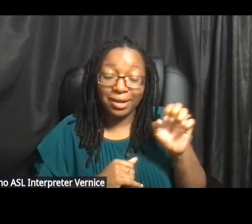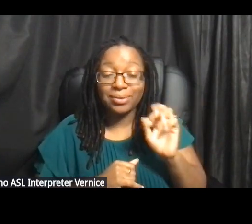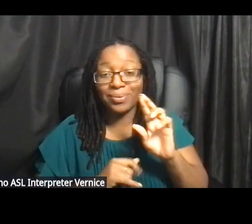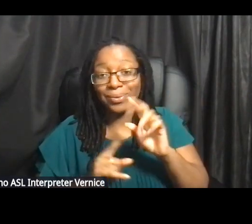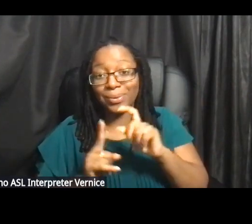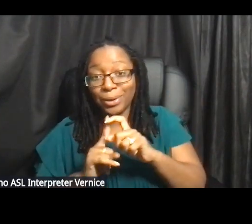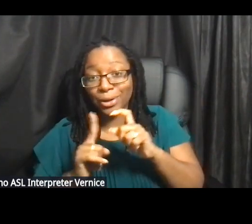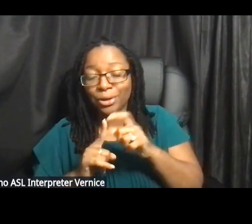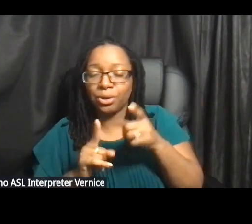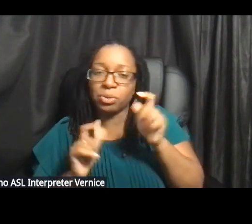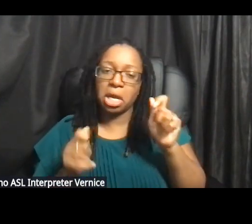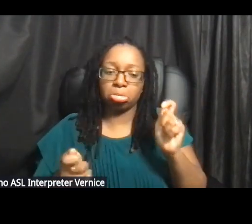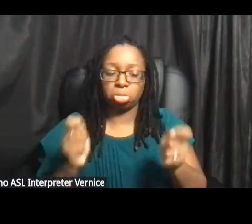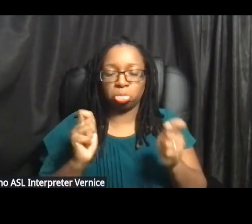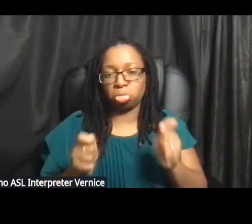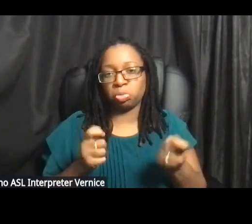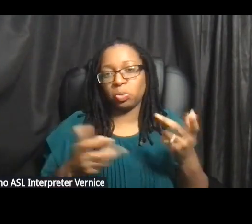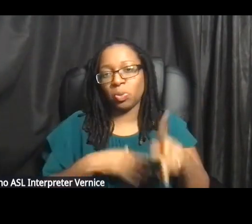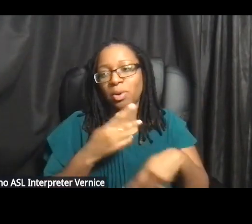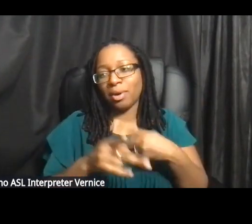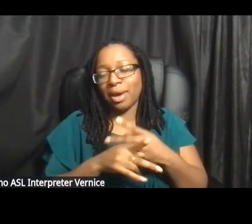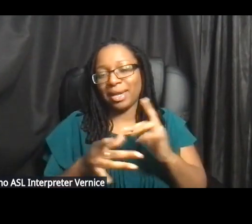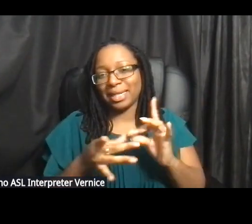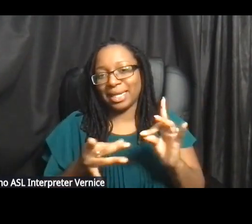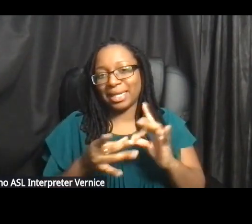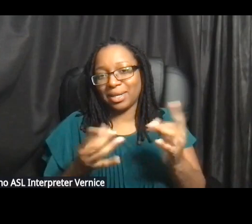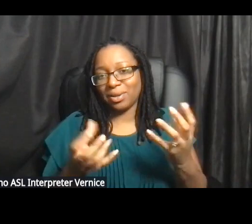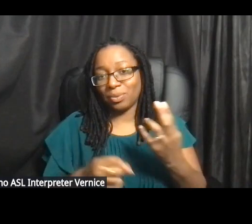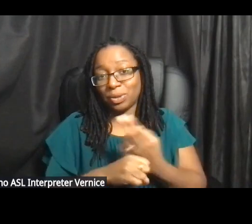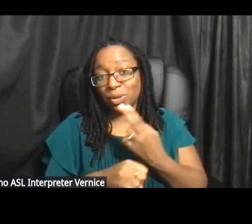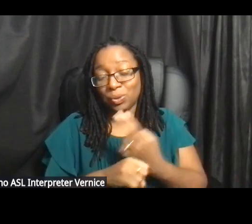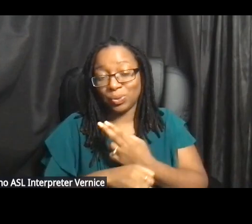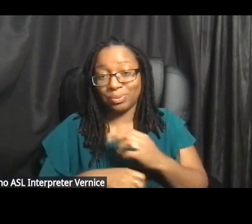customize sort of like what kind of stuff you want to use.